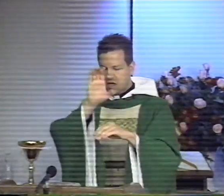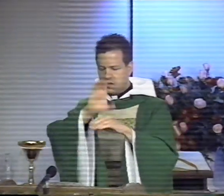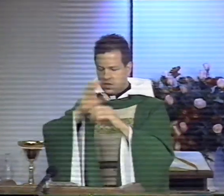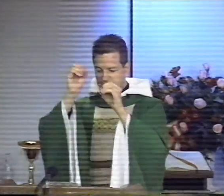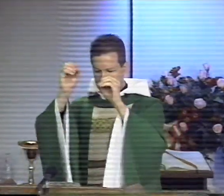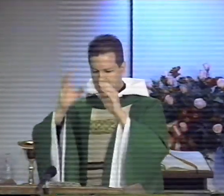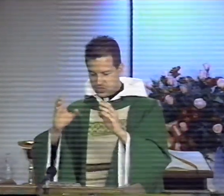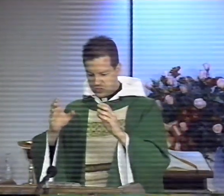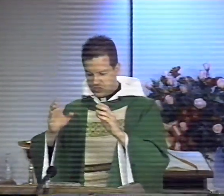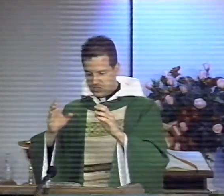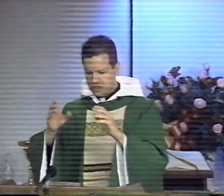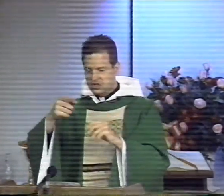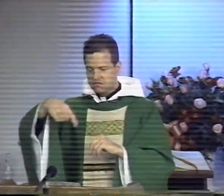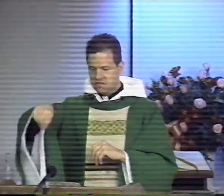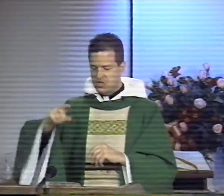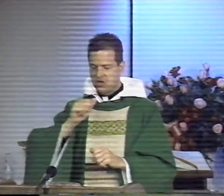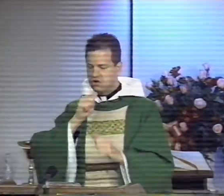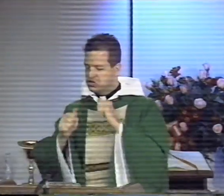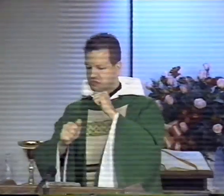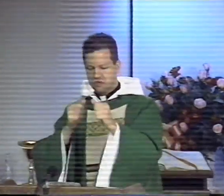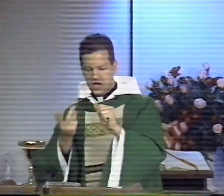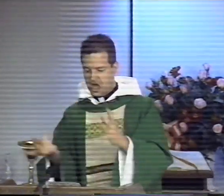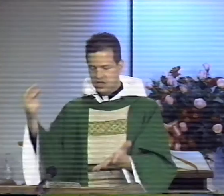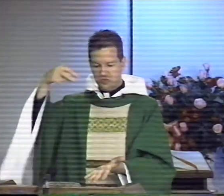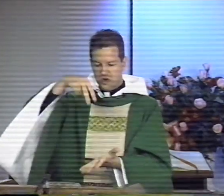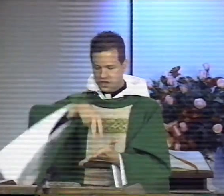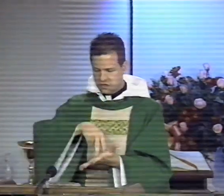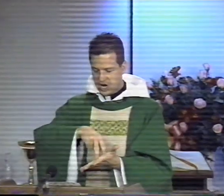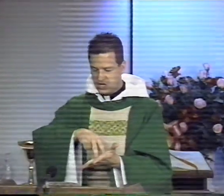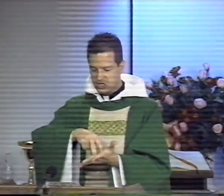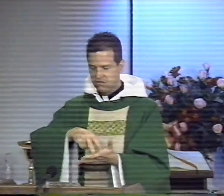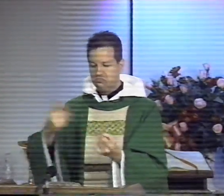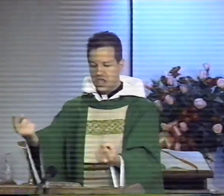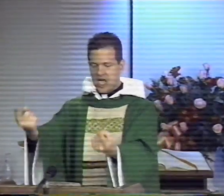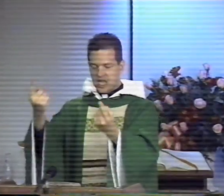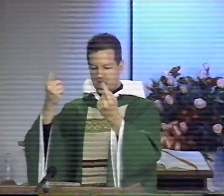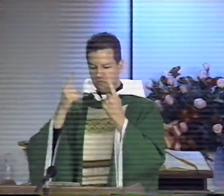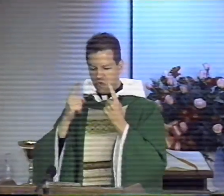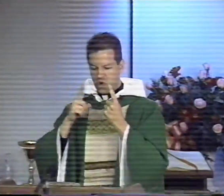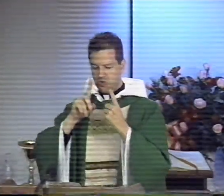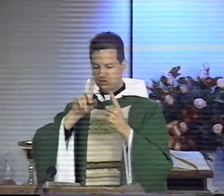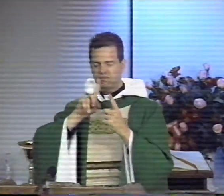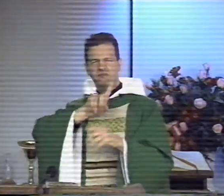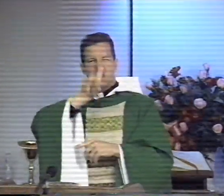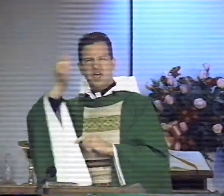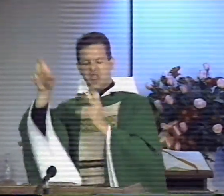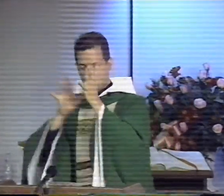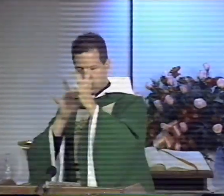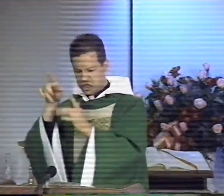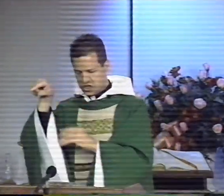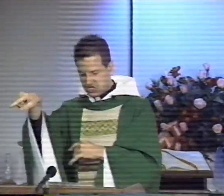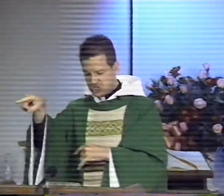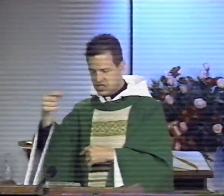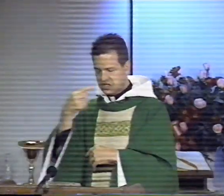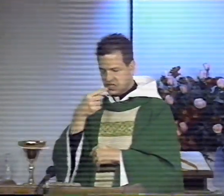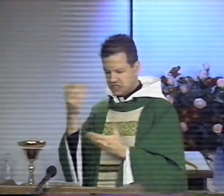Some Sadducees, those who deny the resurrection, came forward and they questioned Jesus,